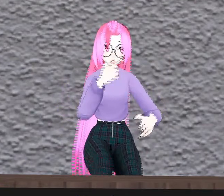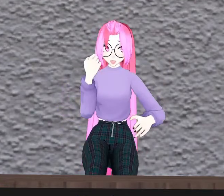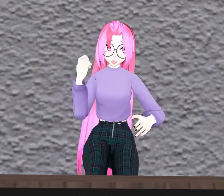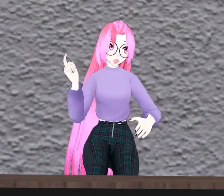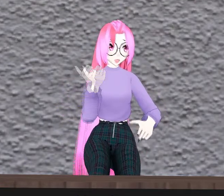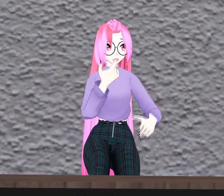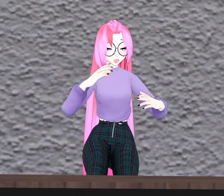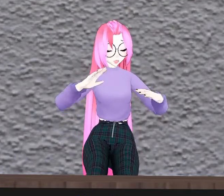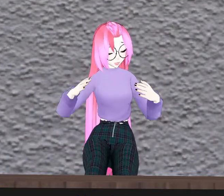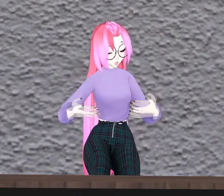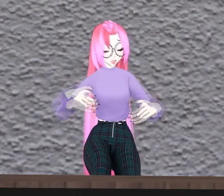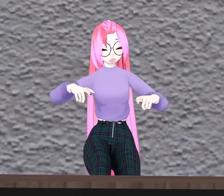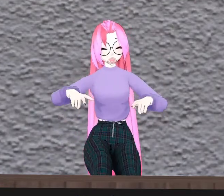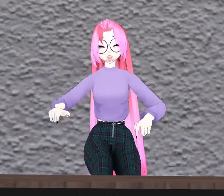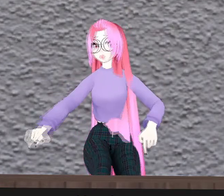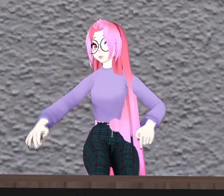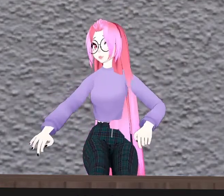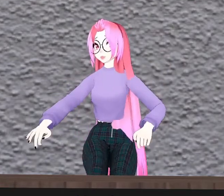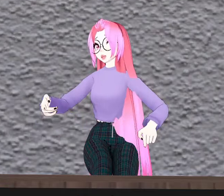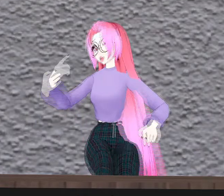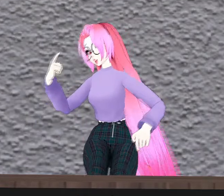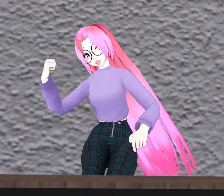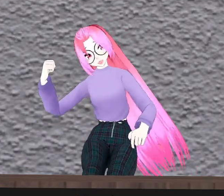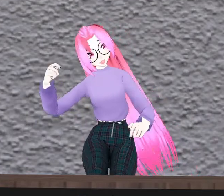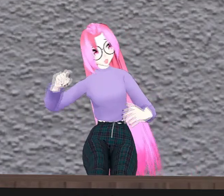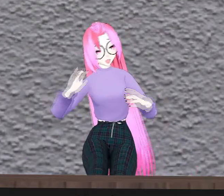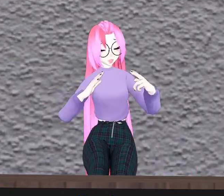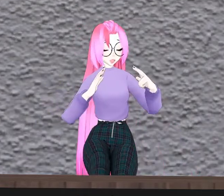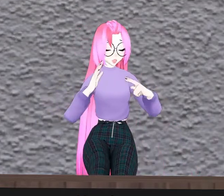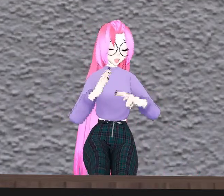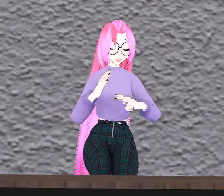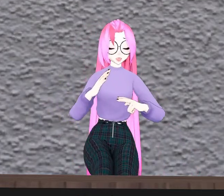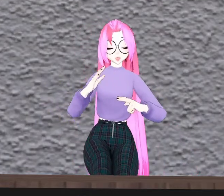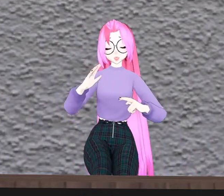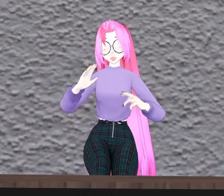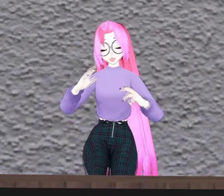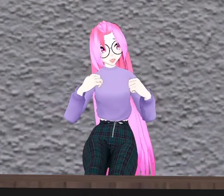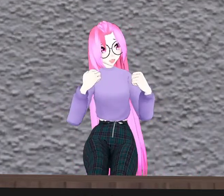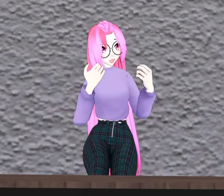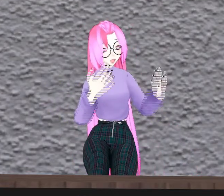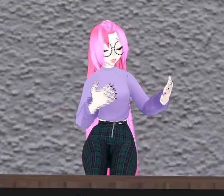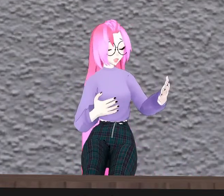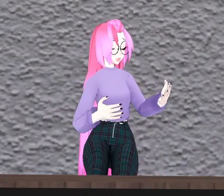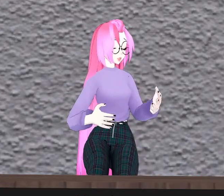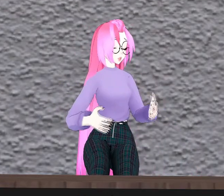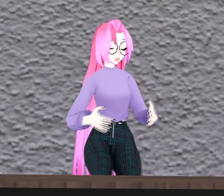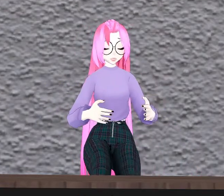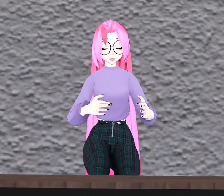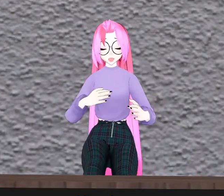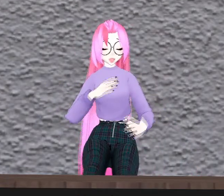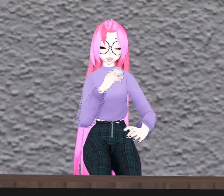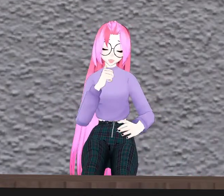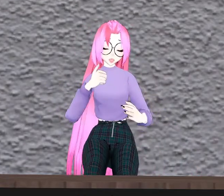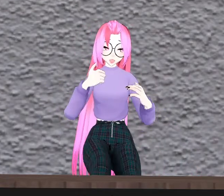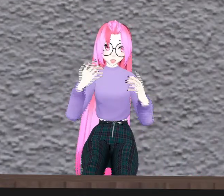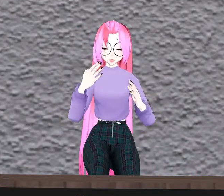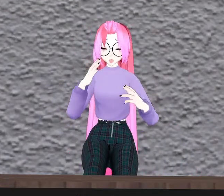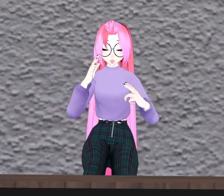because all of you guys are welcomed here. Because we do have our newcomers here, I'm going to be telling you guys the rules. There's not a lot of rules.